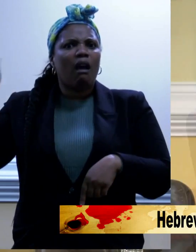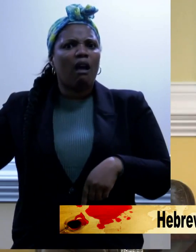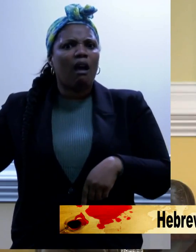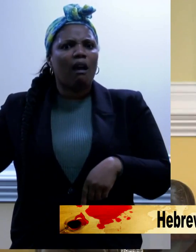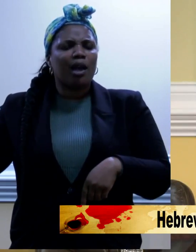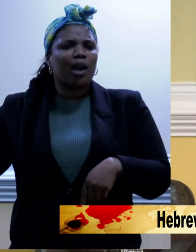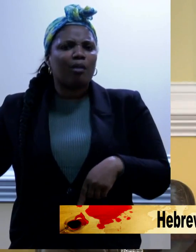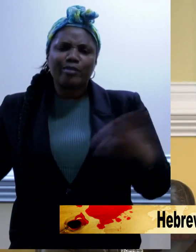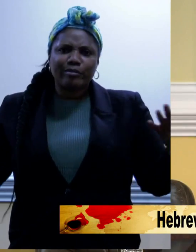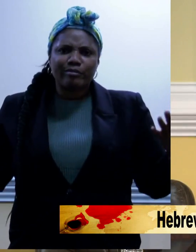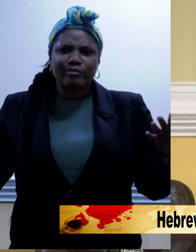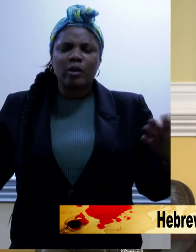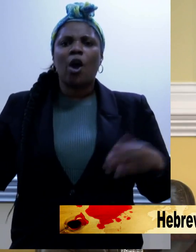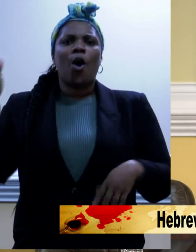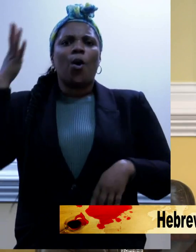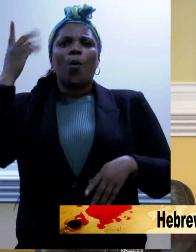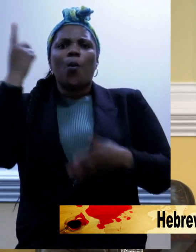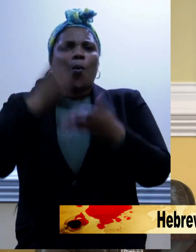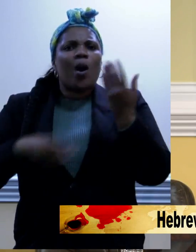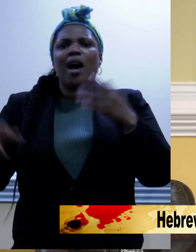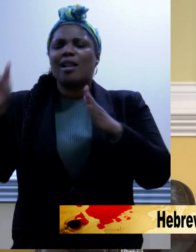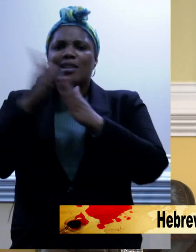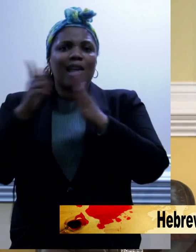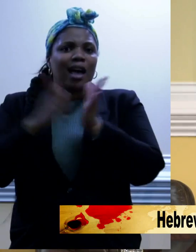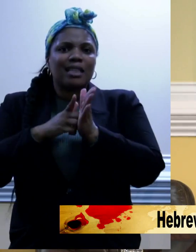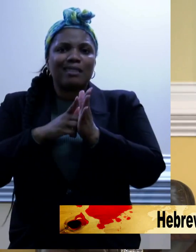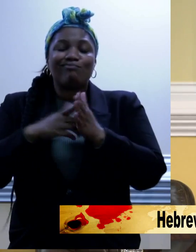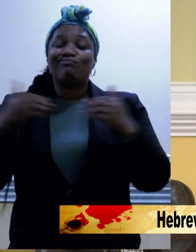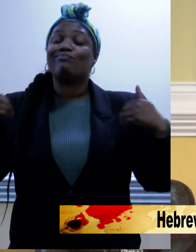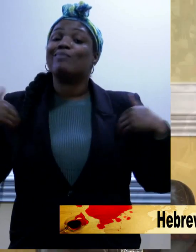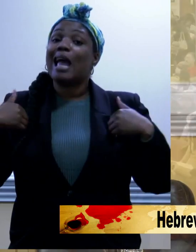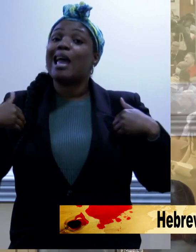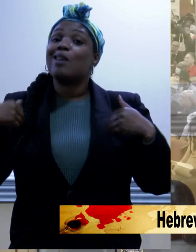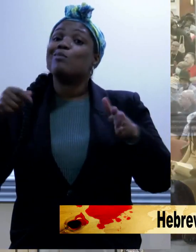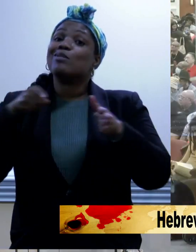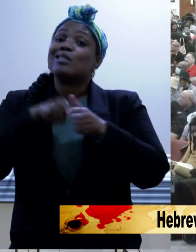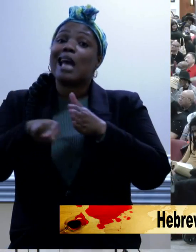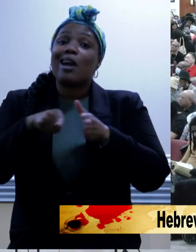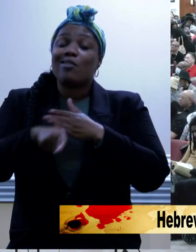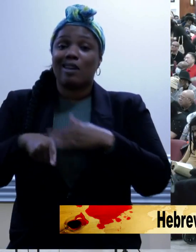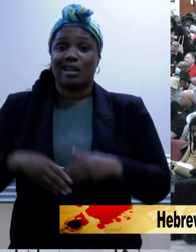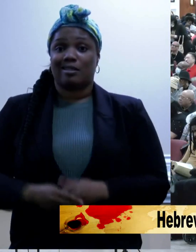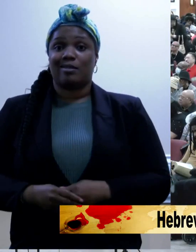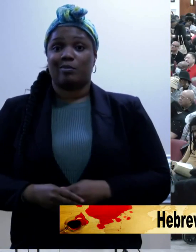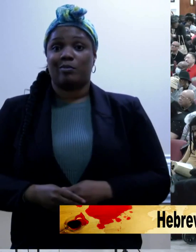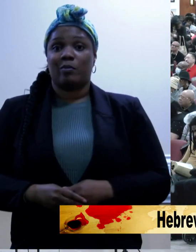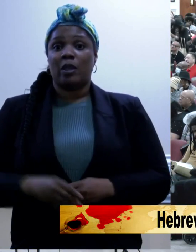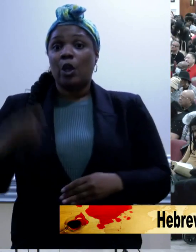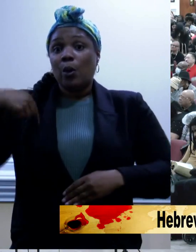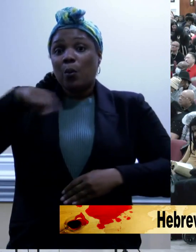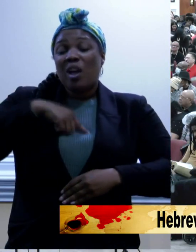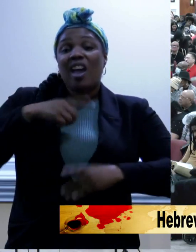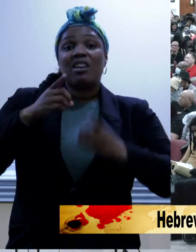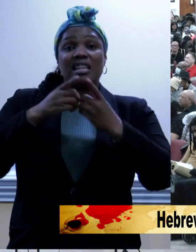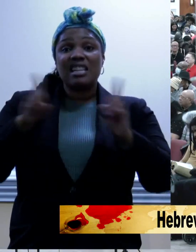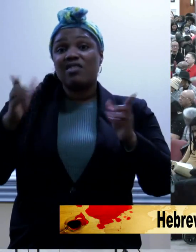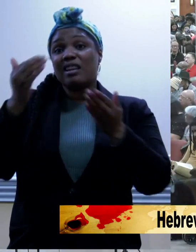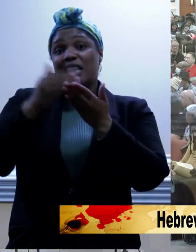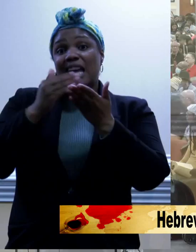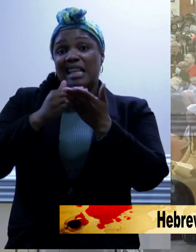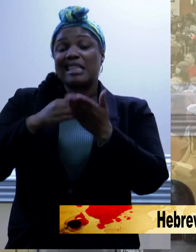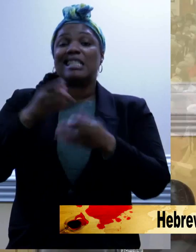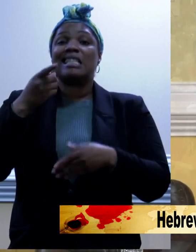people received the law. What law? The law of animal sacrifice. Animal sacrifice, yes, sir. We have other lessons. We can't show you